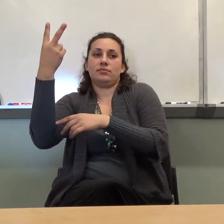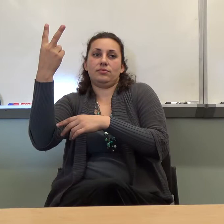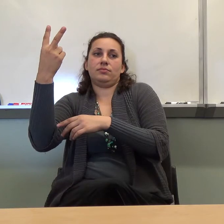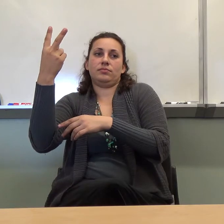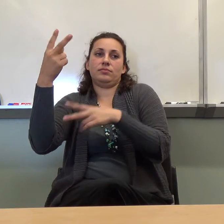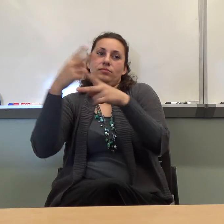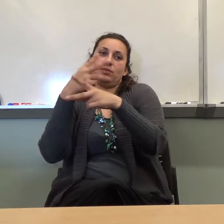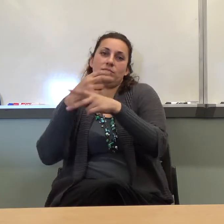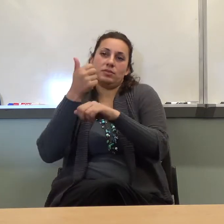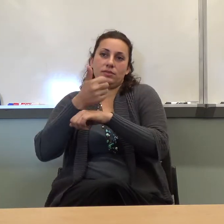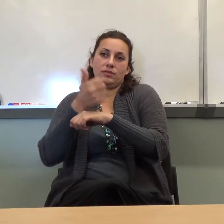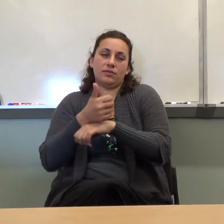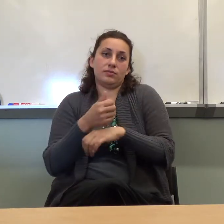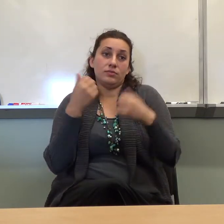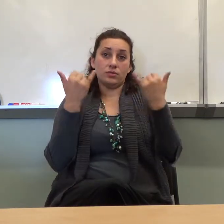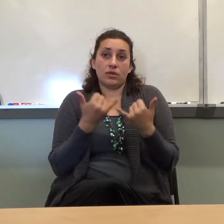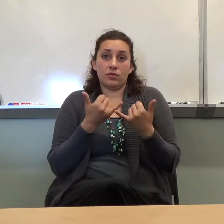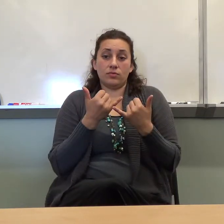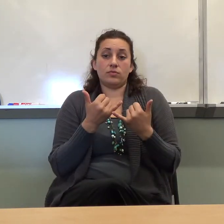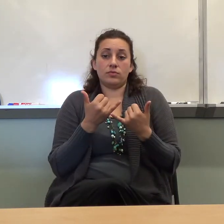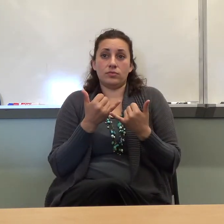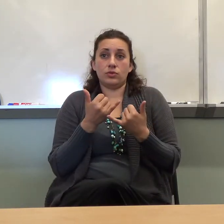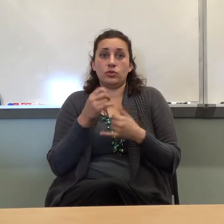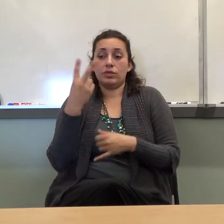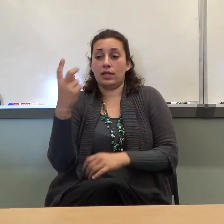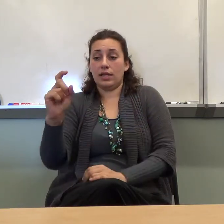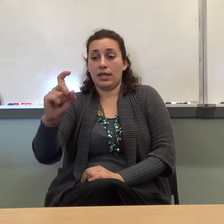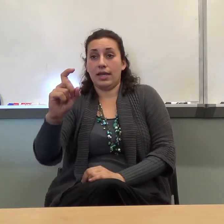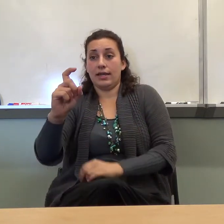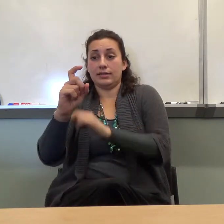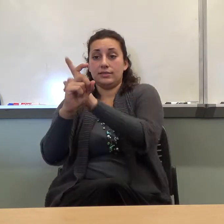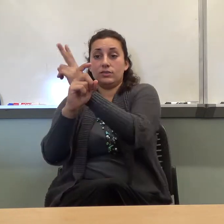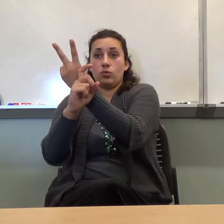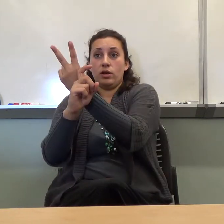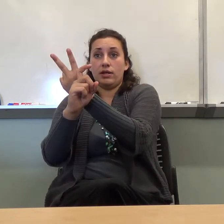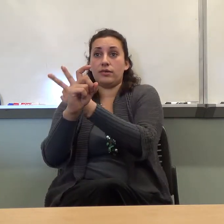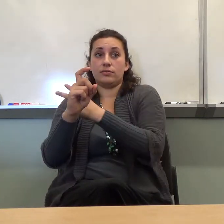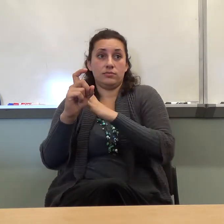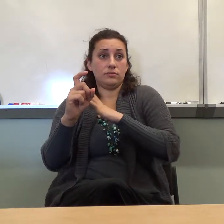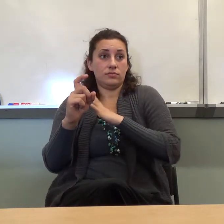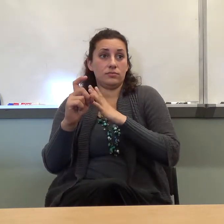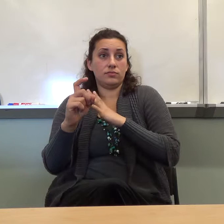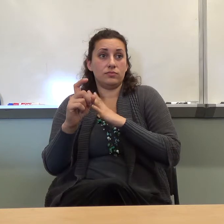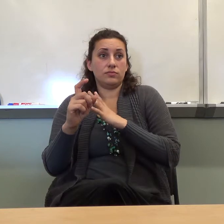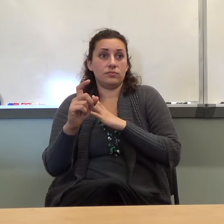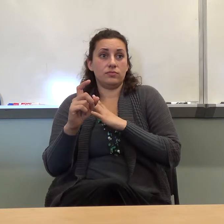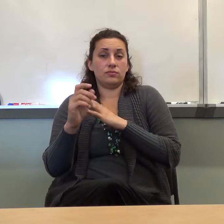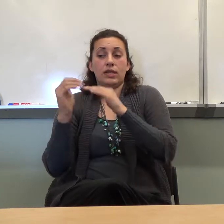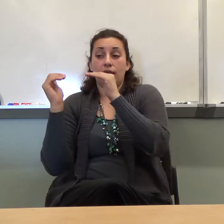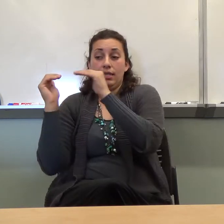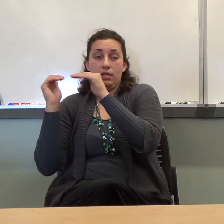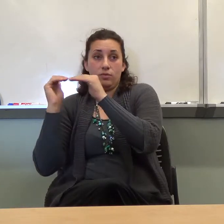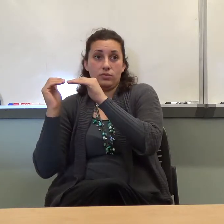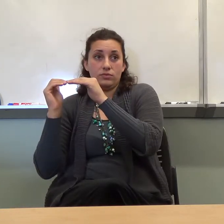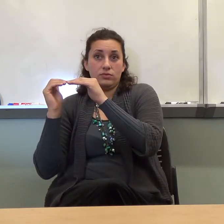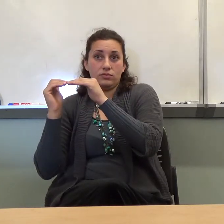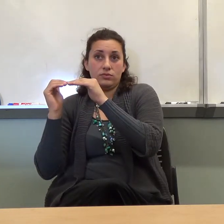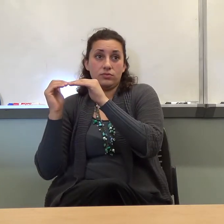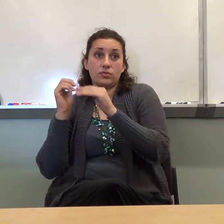could now either push the x squared button, if you have one, and then equals. Or if you don't have an x